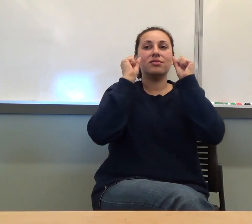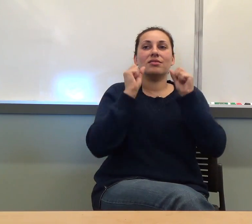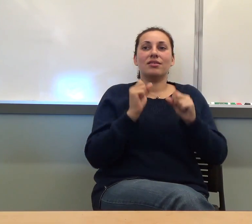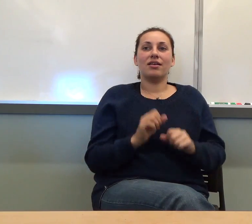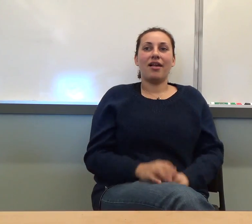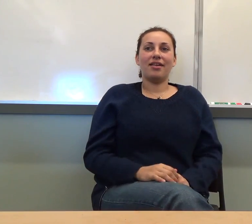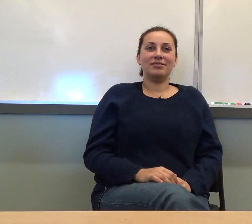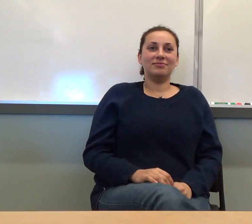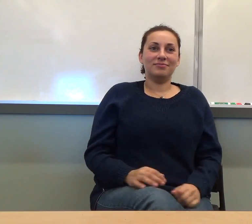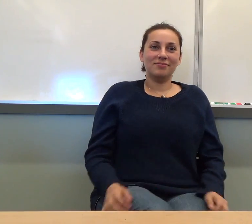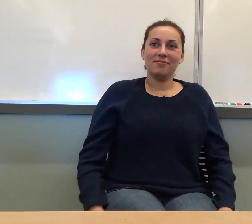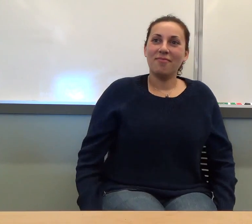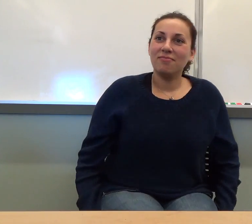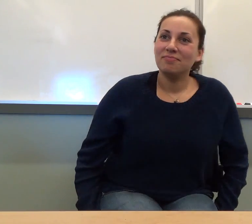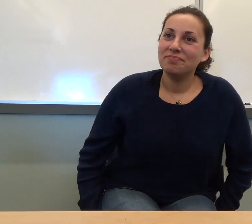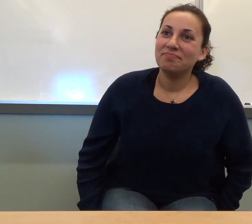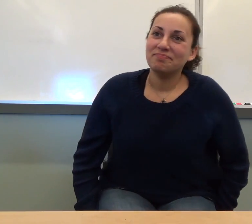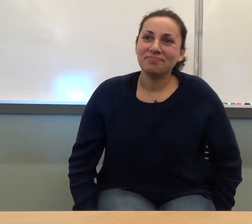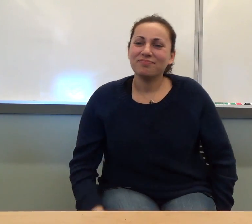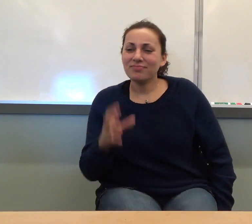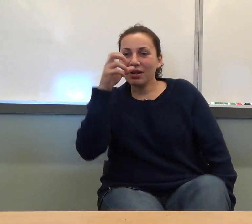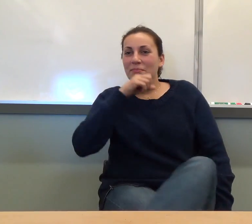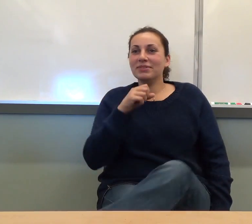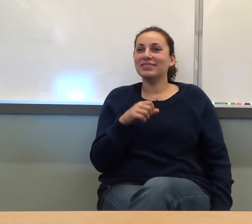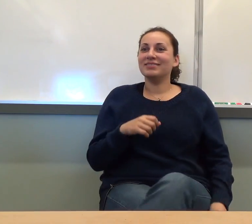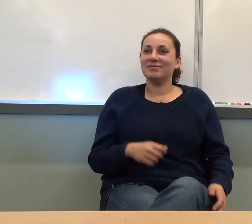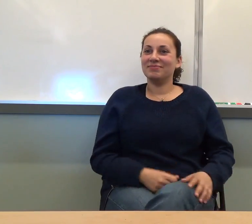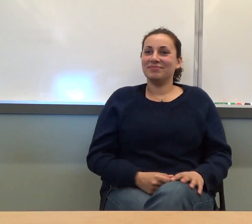All right. All right, now we go to Safeway,